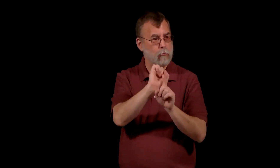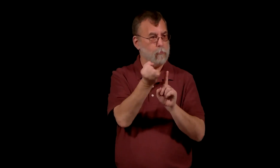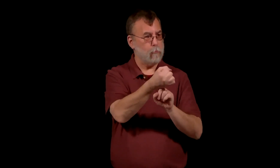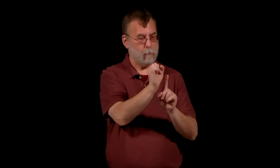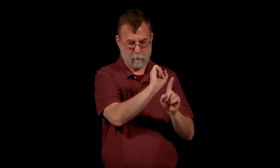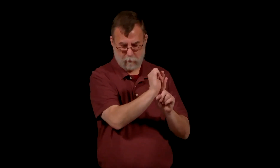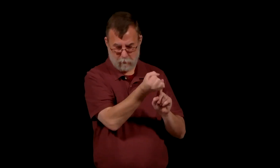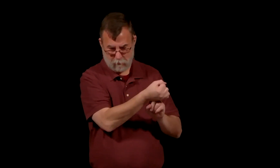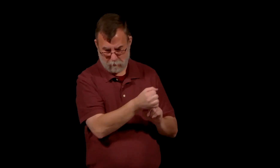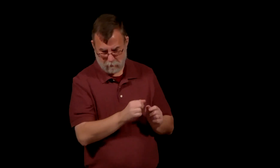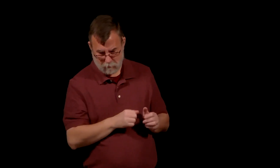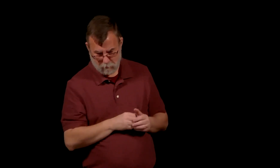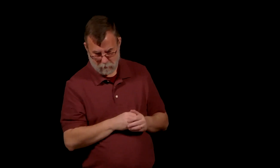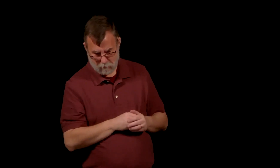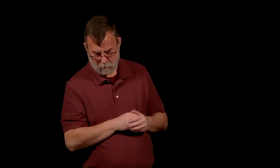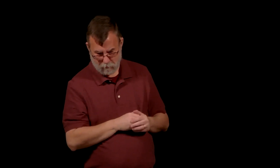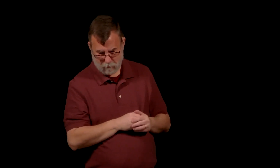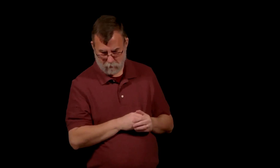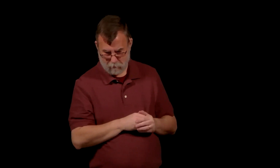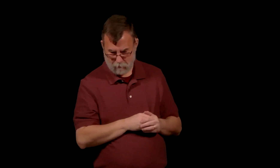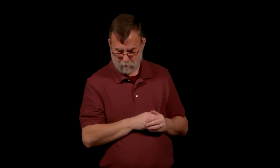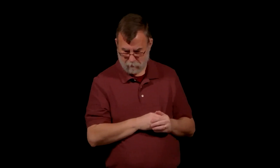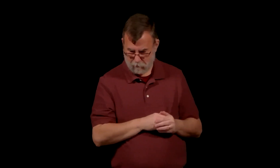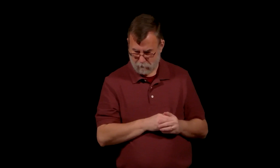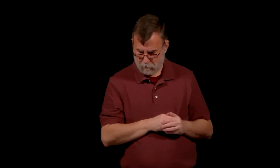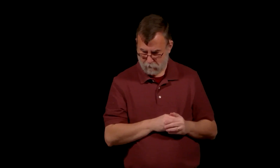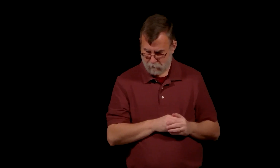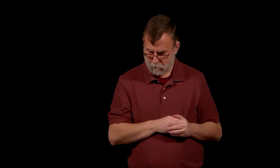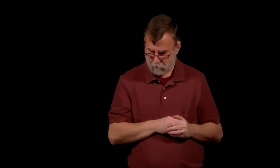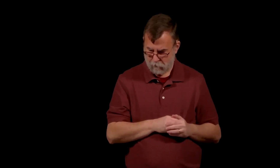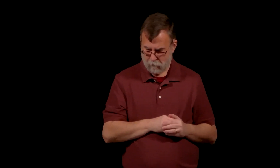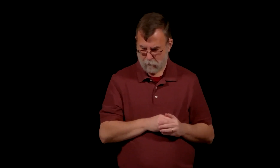We had some situations, how we would approach these situations.